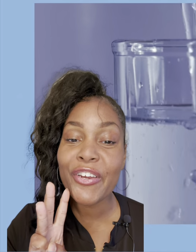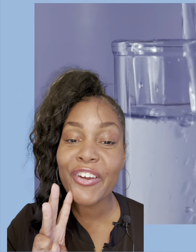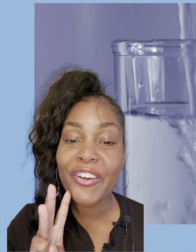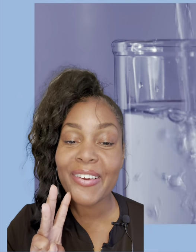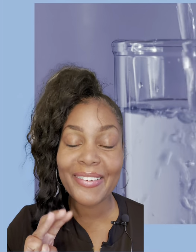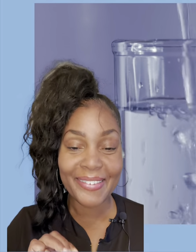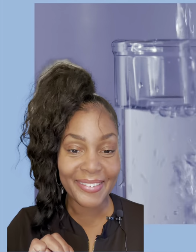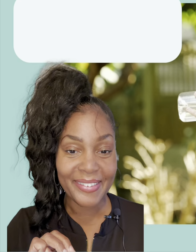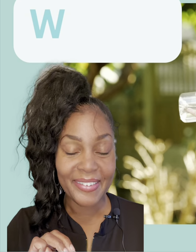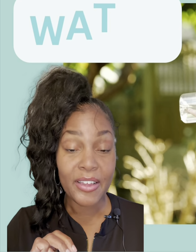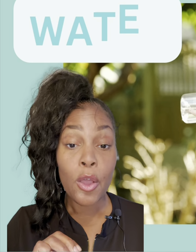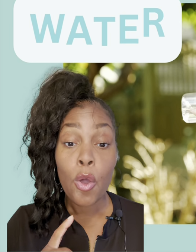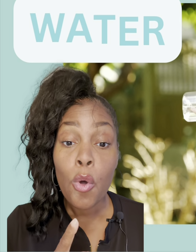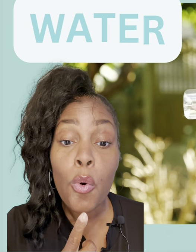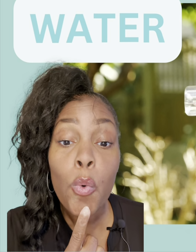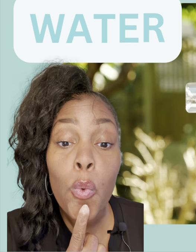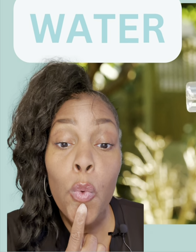water,